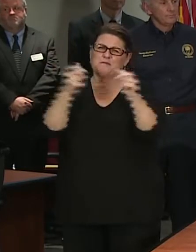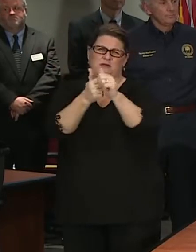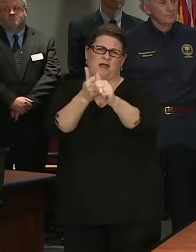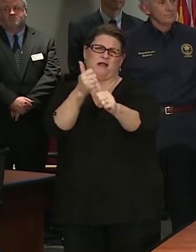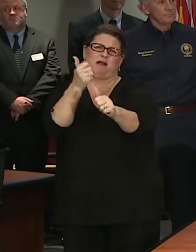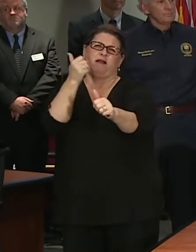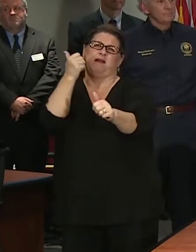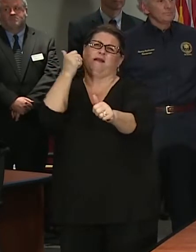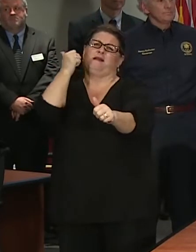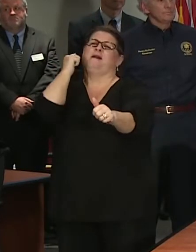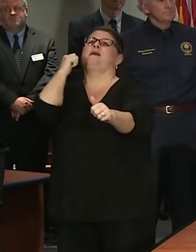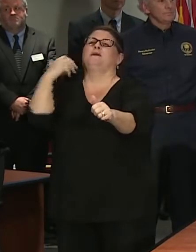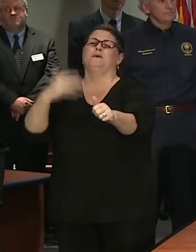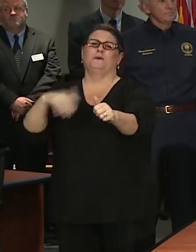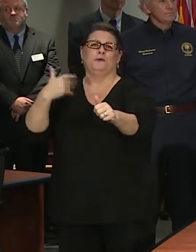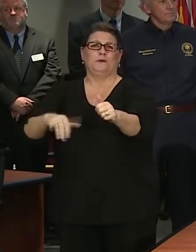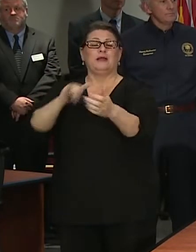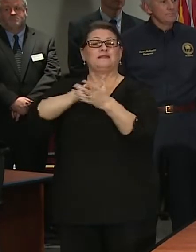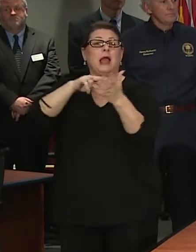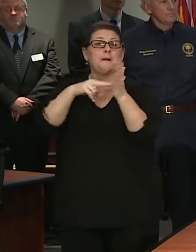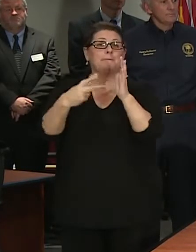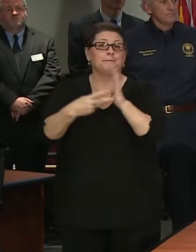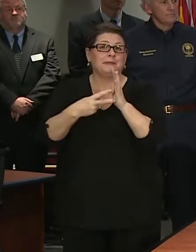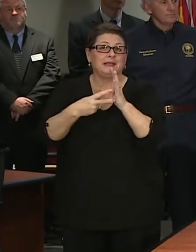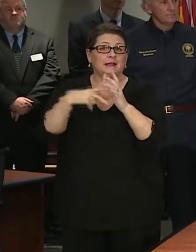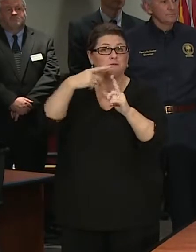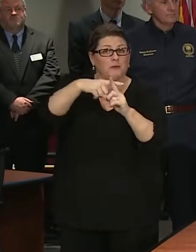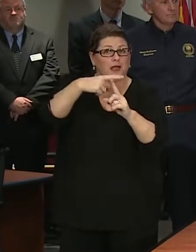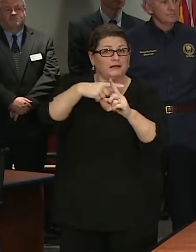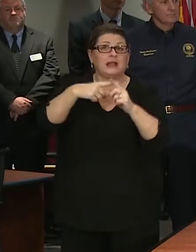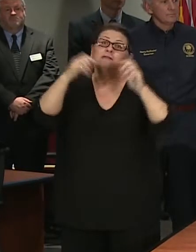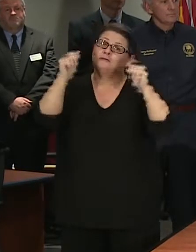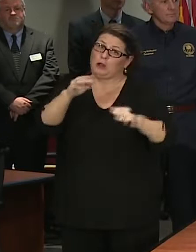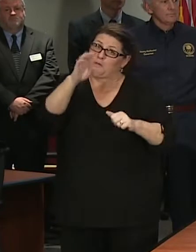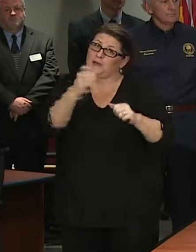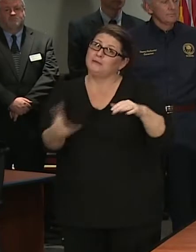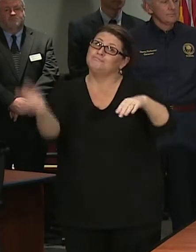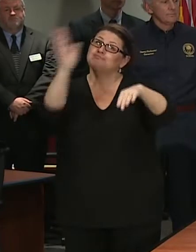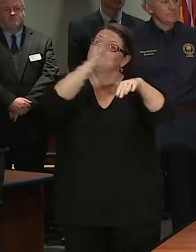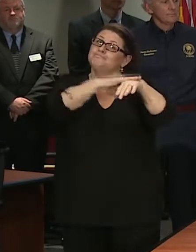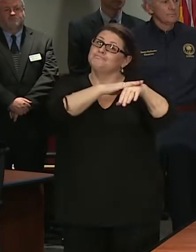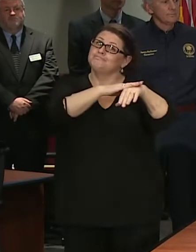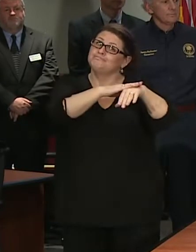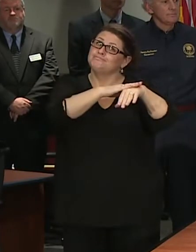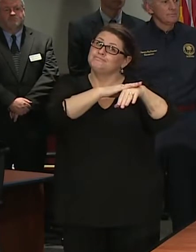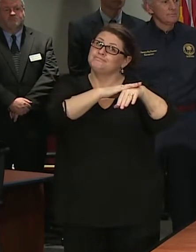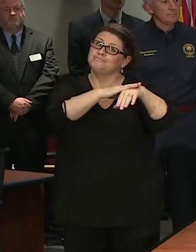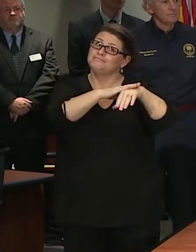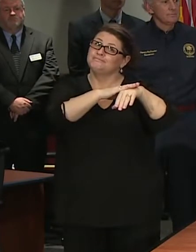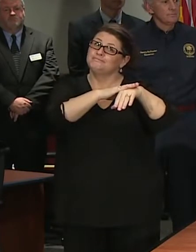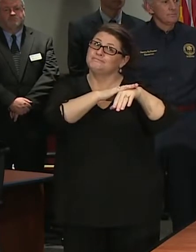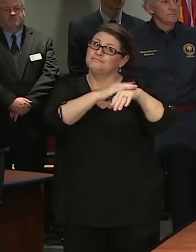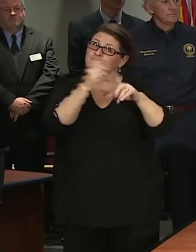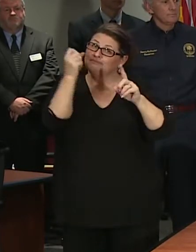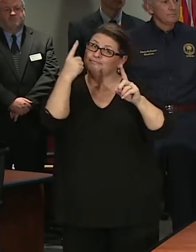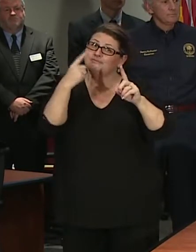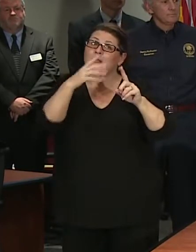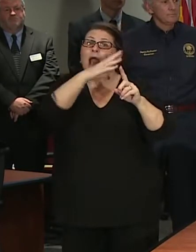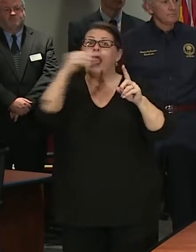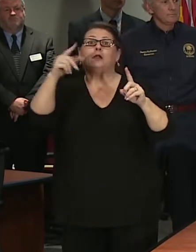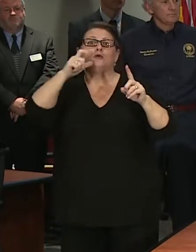would indicate an even higher number of cases yet to be reported, and we should also include individuals who may not be